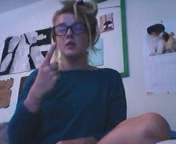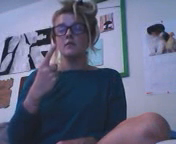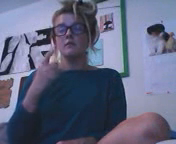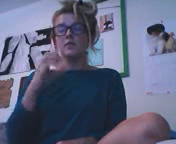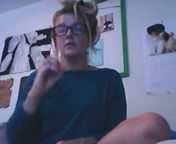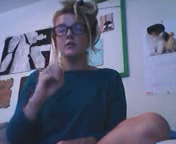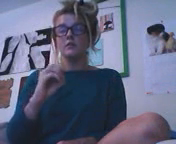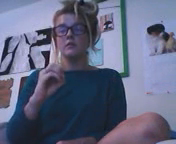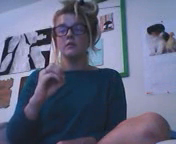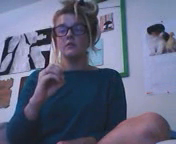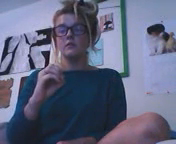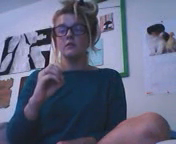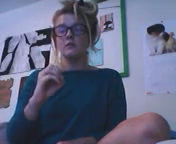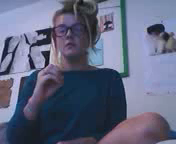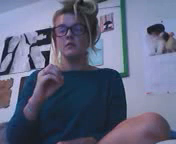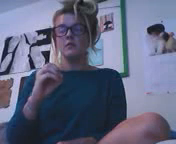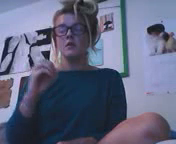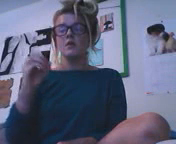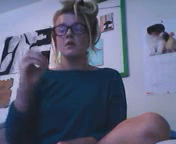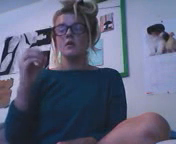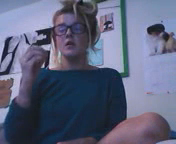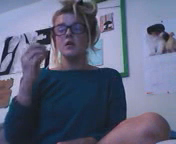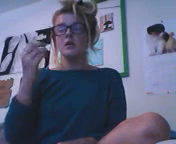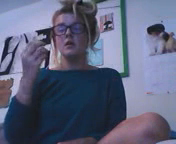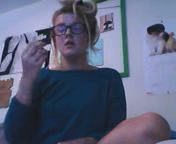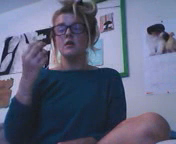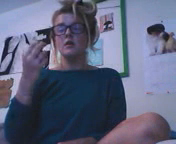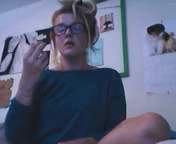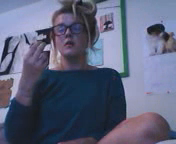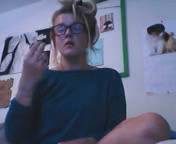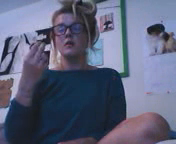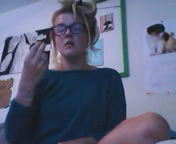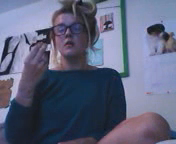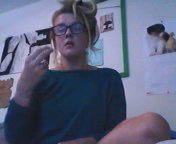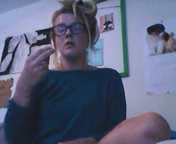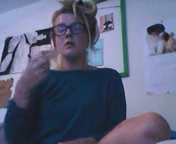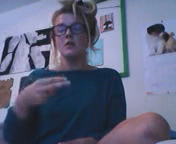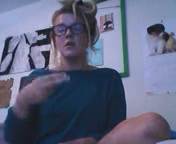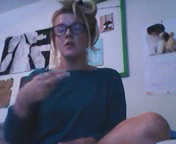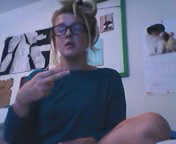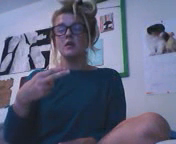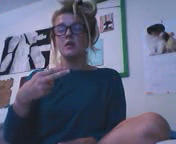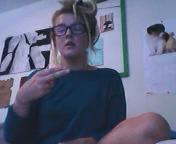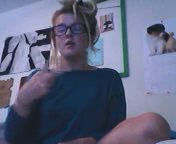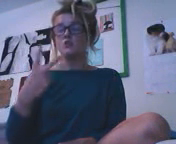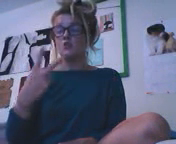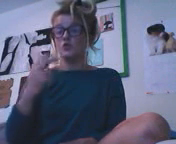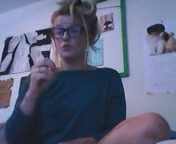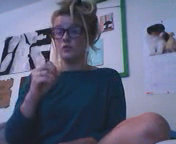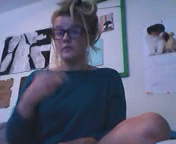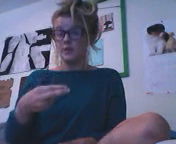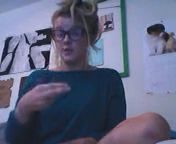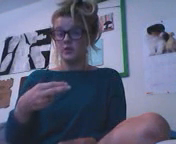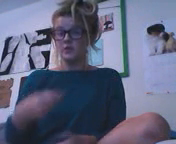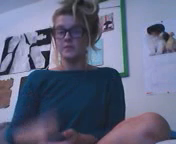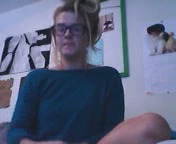molecule P4O10, and 1 from the molecule H2O, giving me a total of 11. And 2 hydrogen